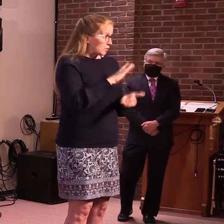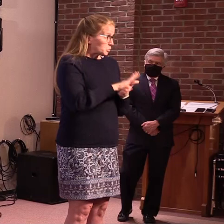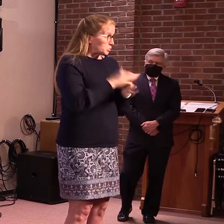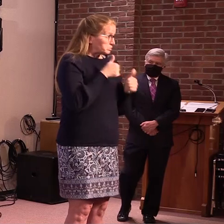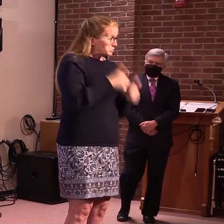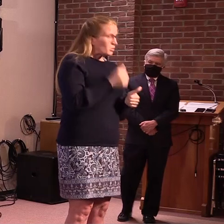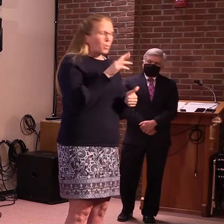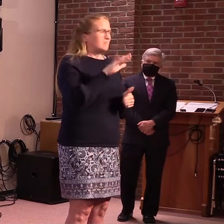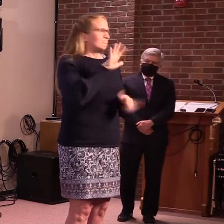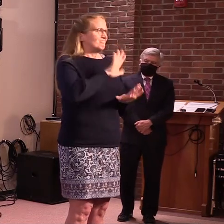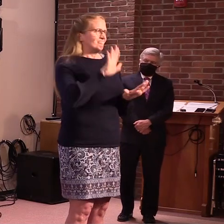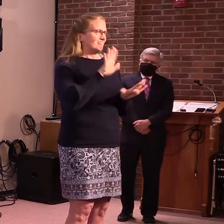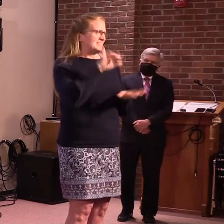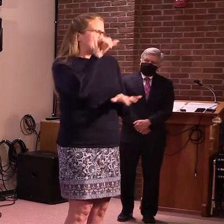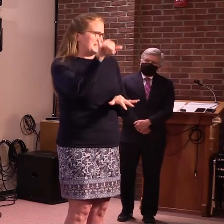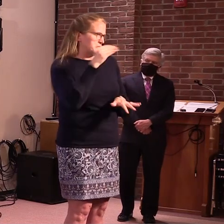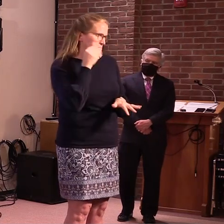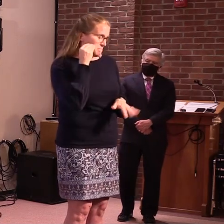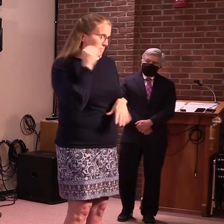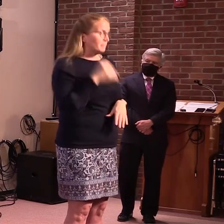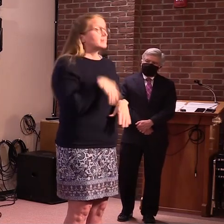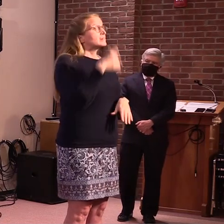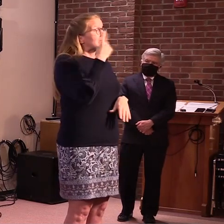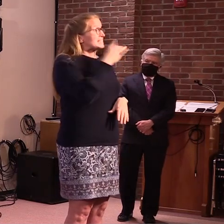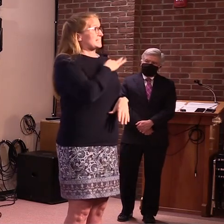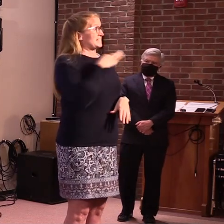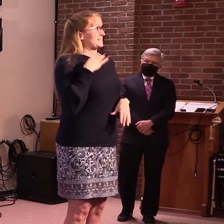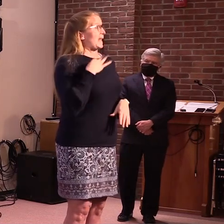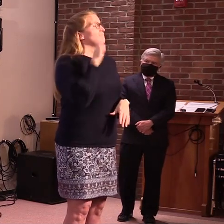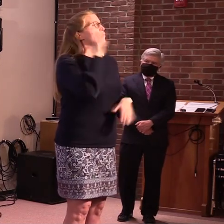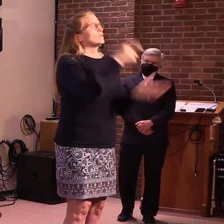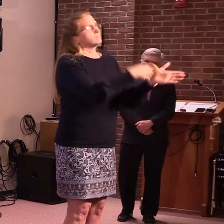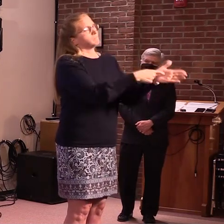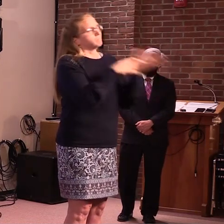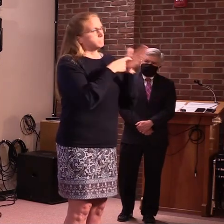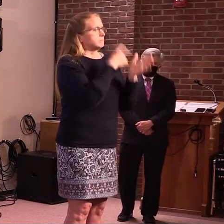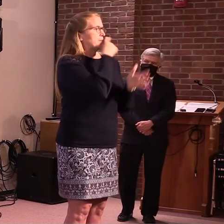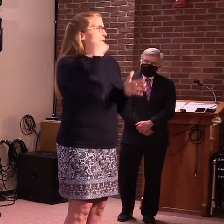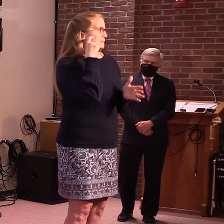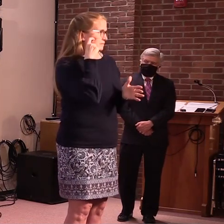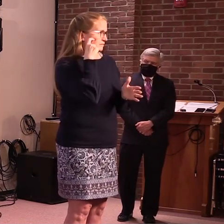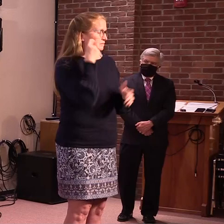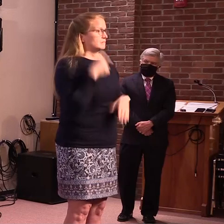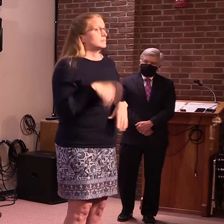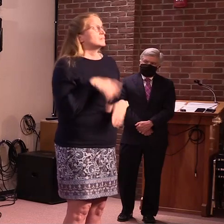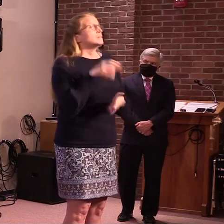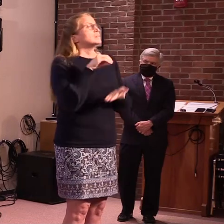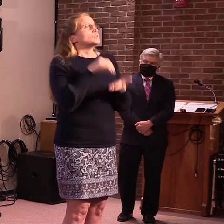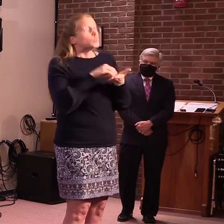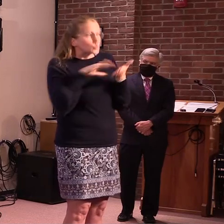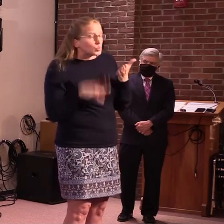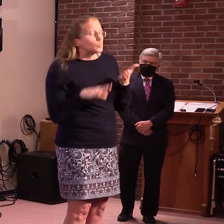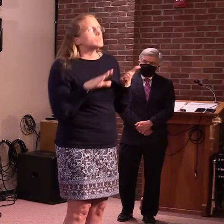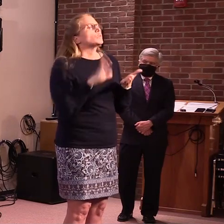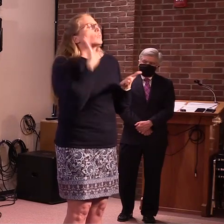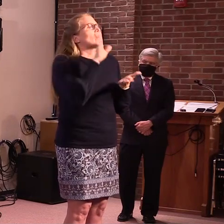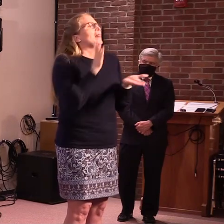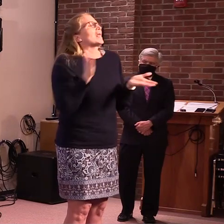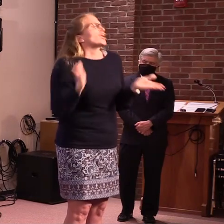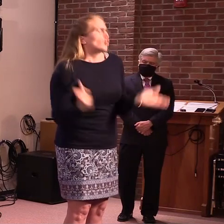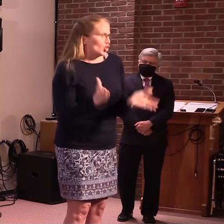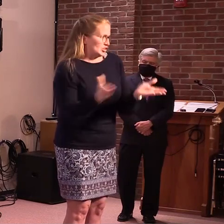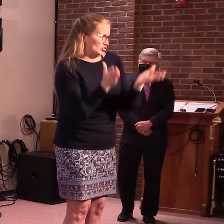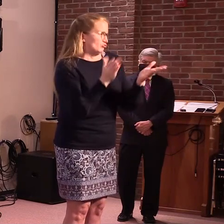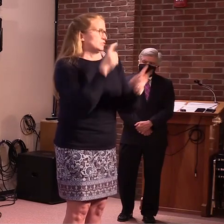All staff will be required to wear facial coverings while in school. Students will be encouraged to wear face coverings when